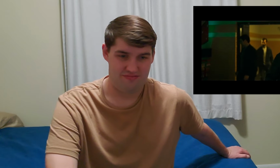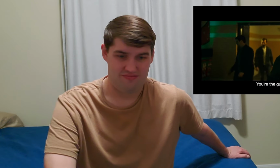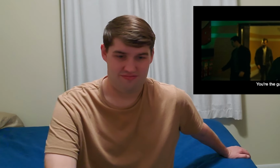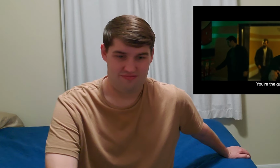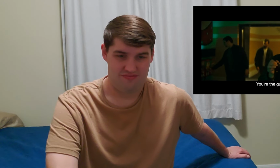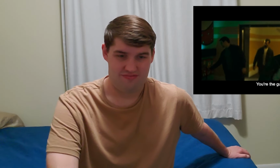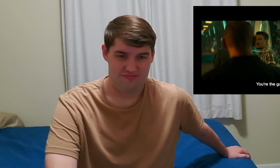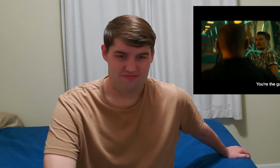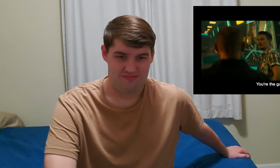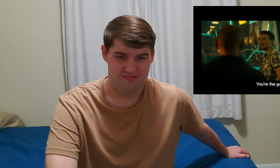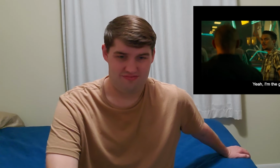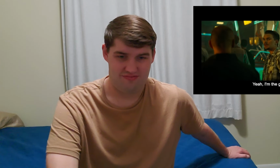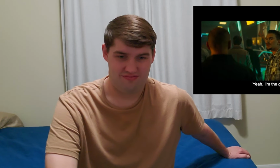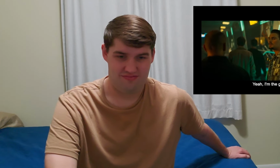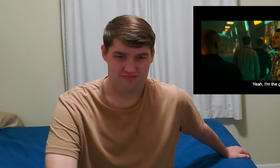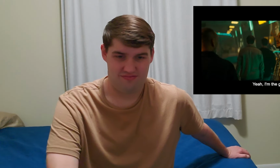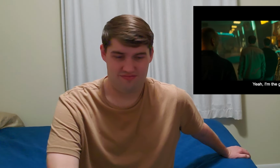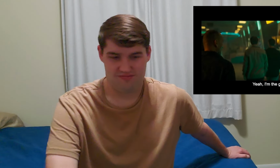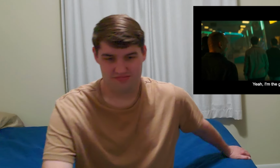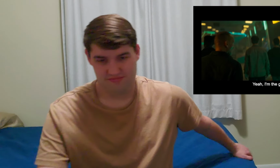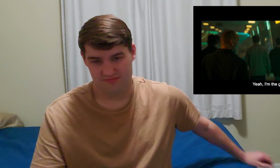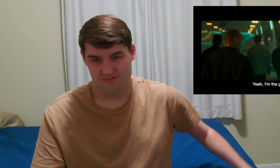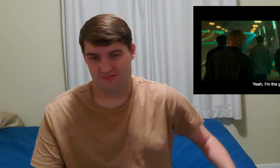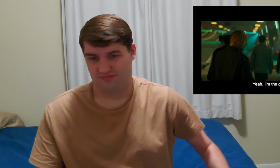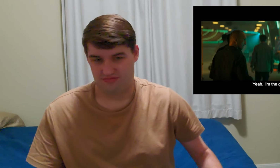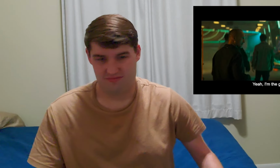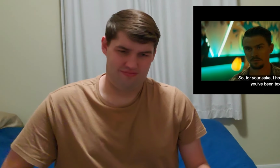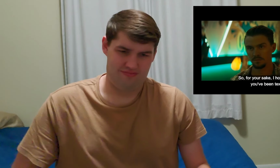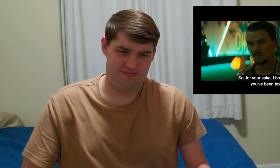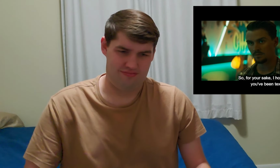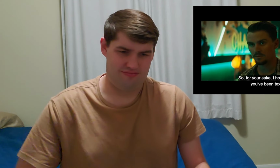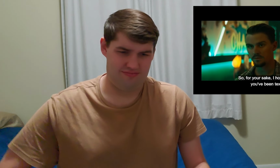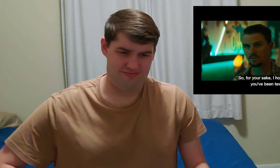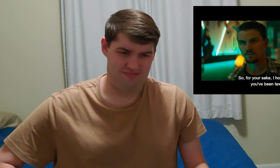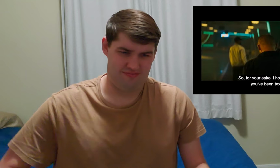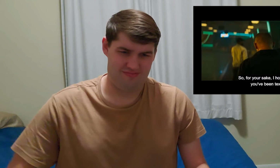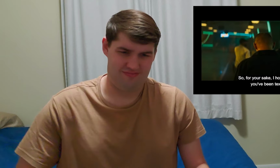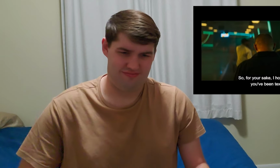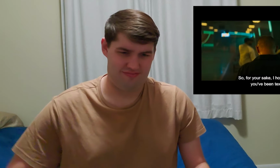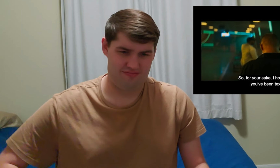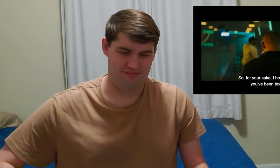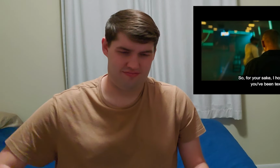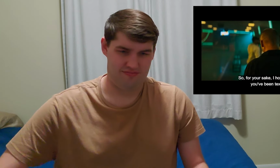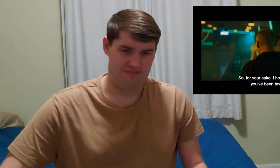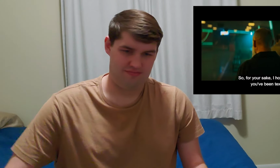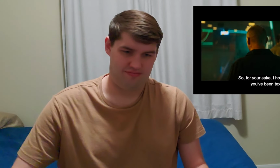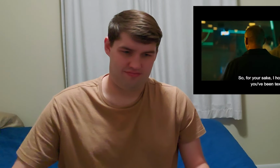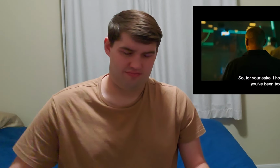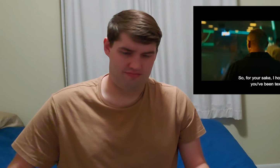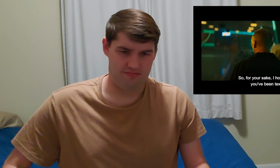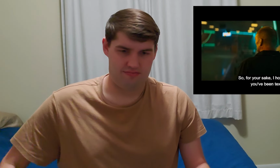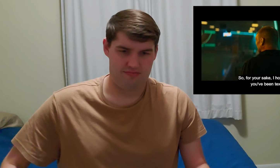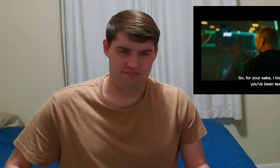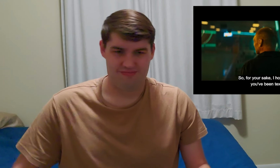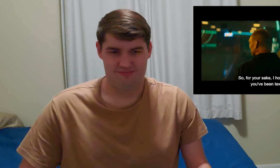You're the guy then. Yeah, I'm the guy. Vicky. So, for your sake, I hope the information you've been texting is